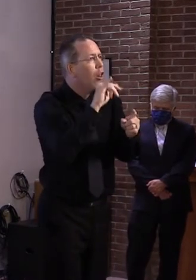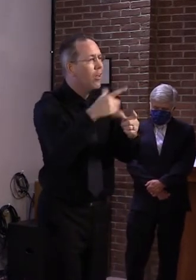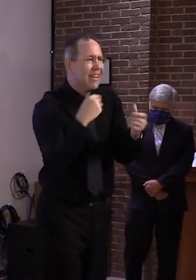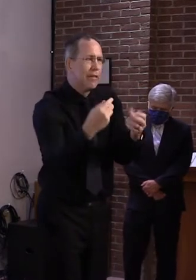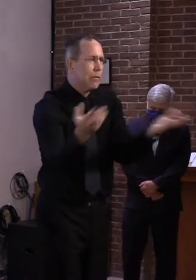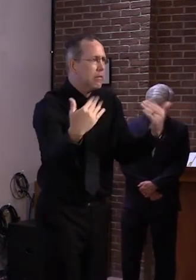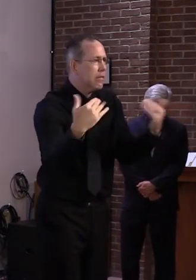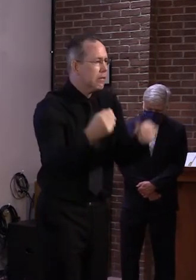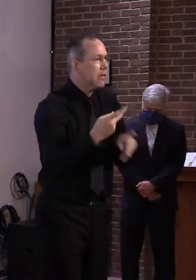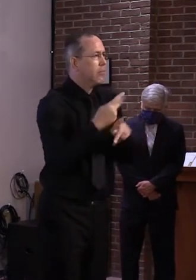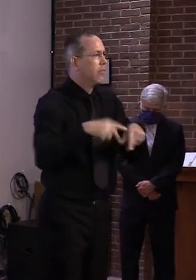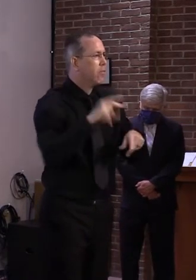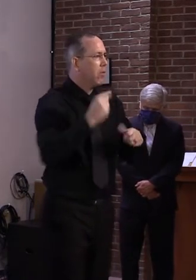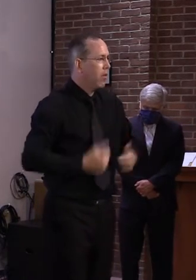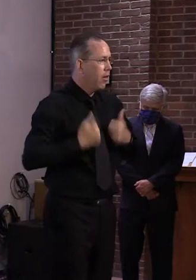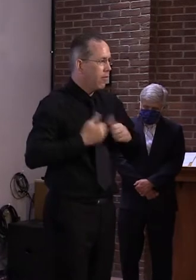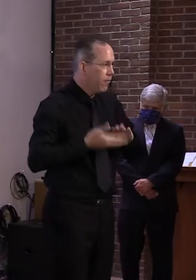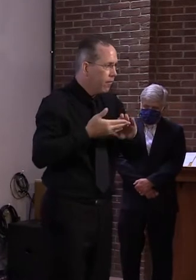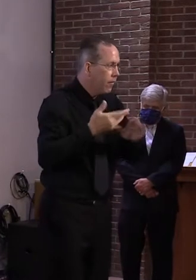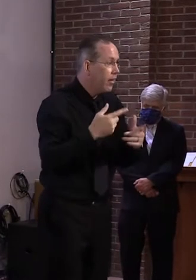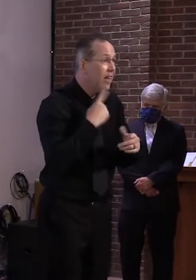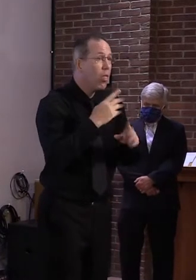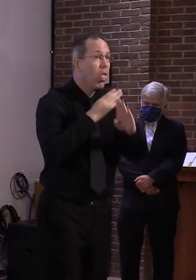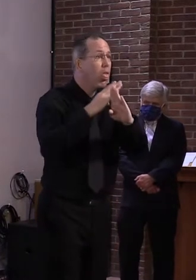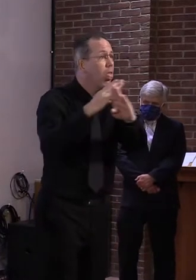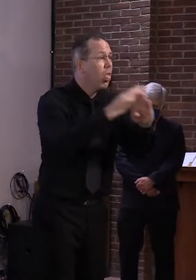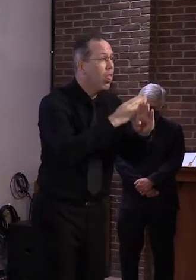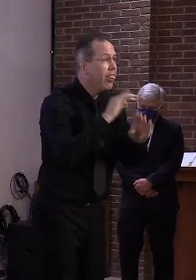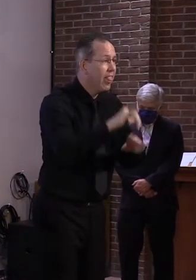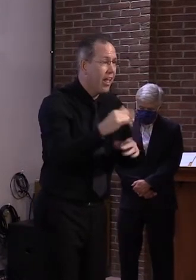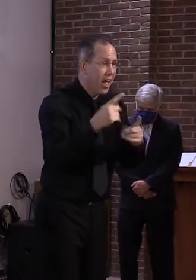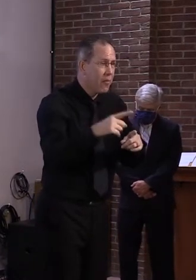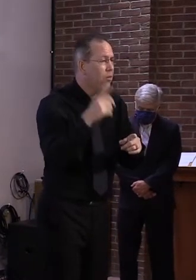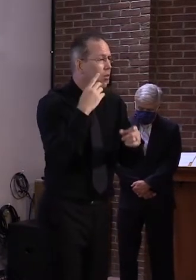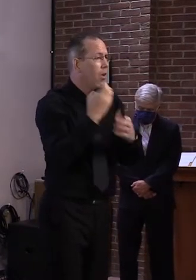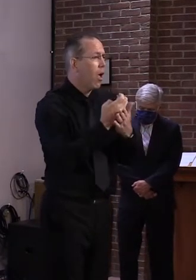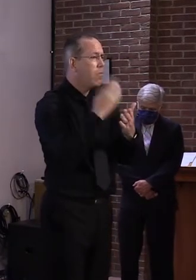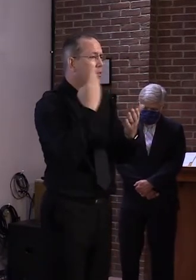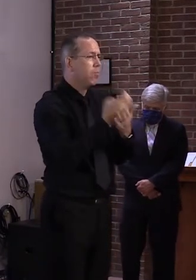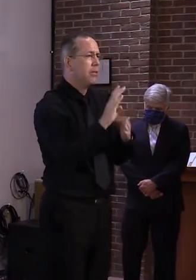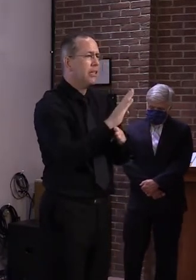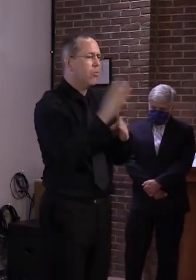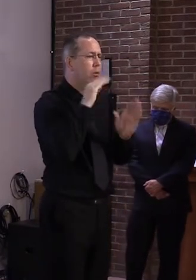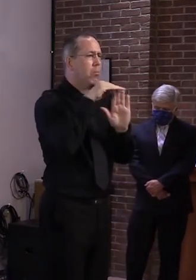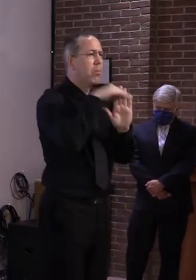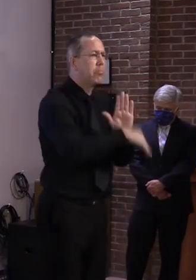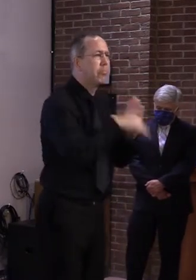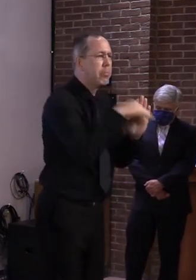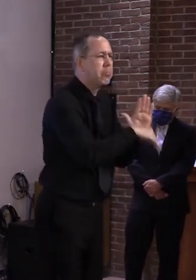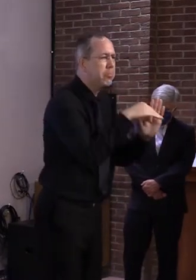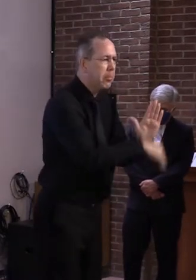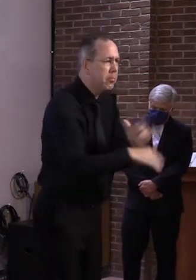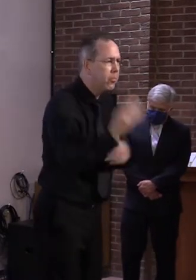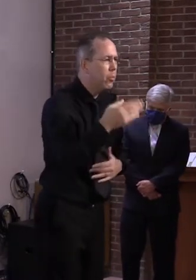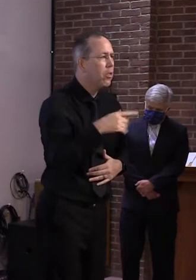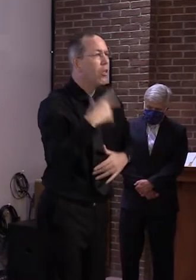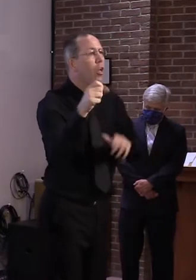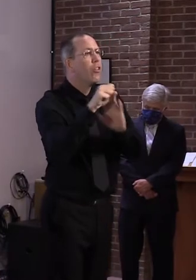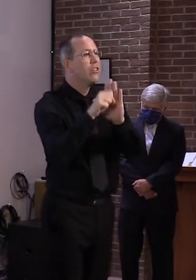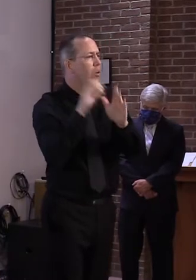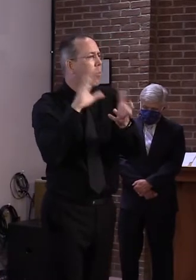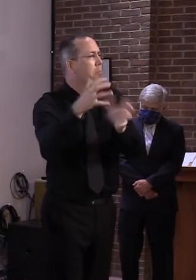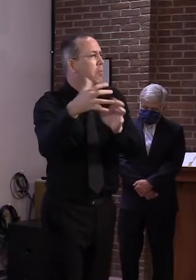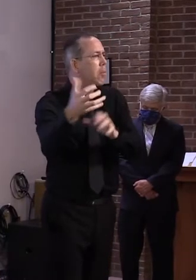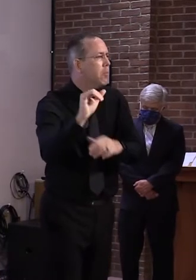as much of what we're anticipating as possible. So yeah, this could have an effect on us as well, and it will.